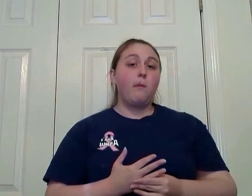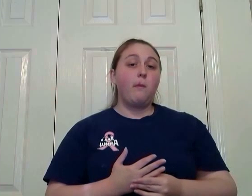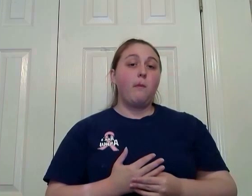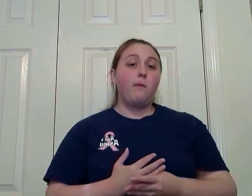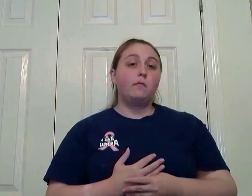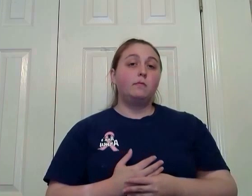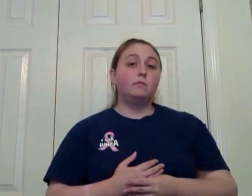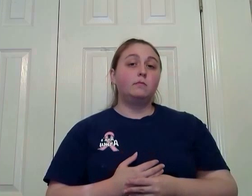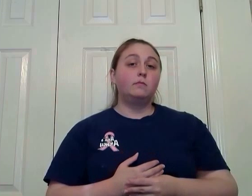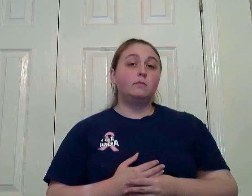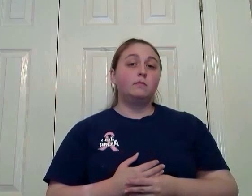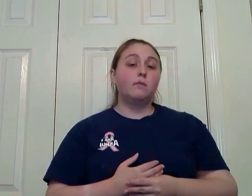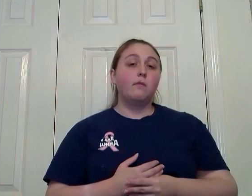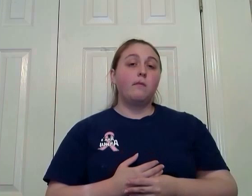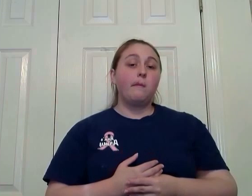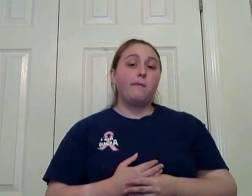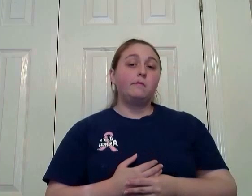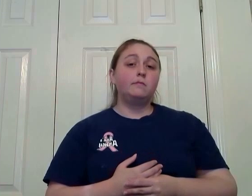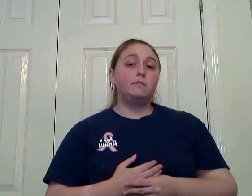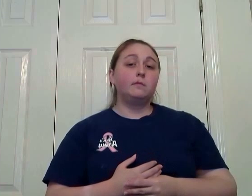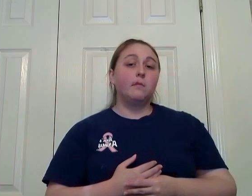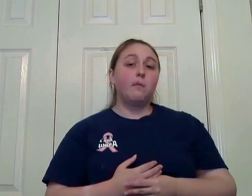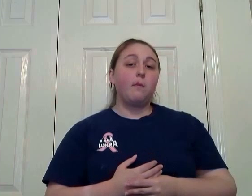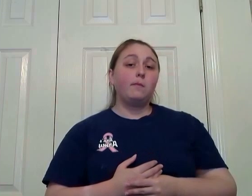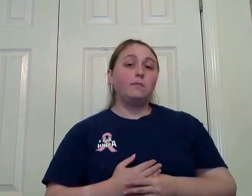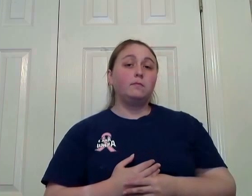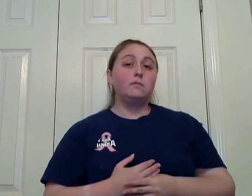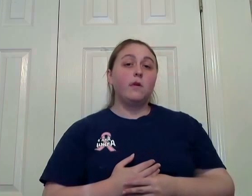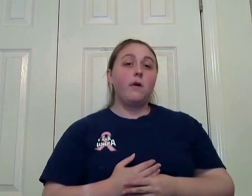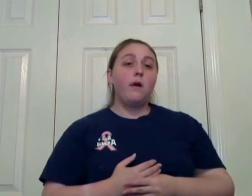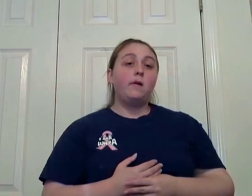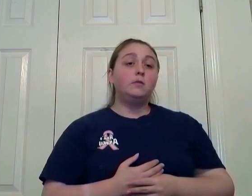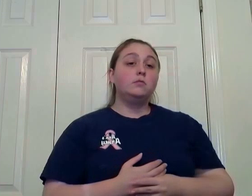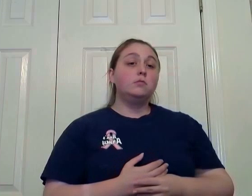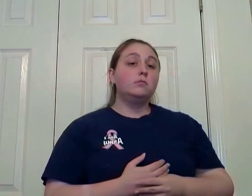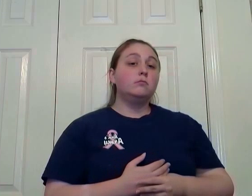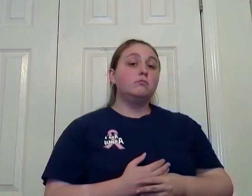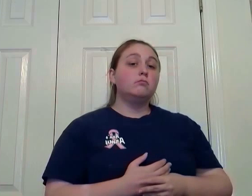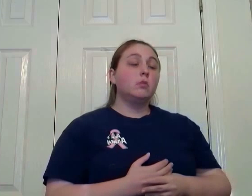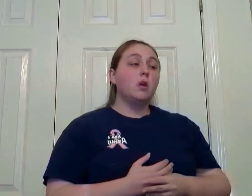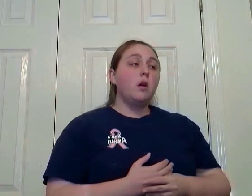safe, and a long time enjoyable hobby.